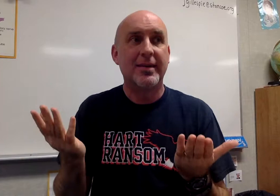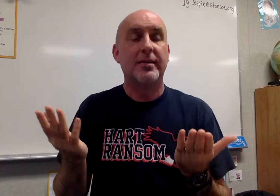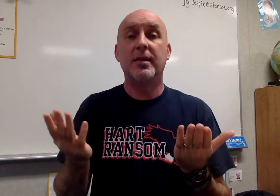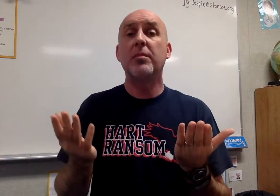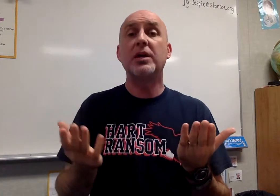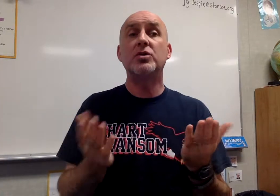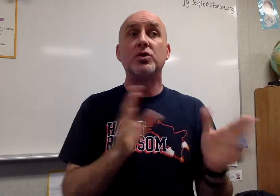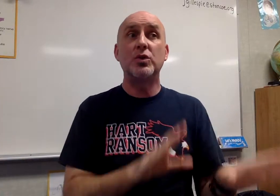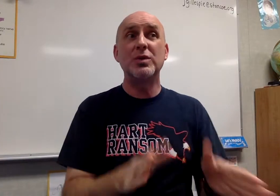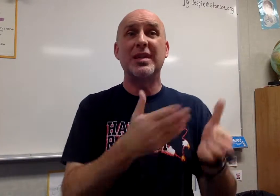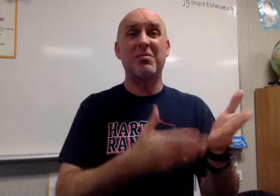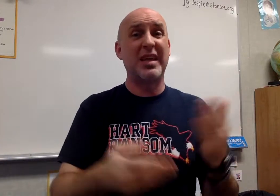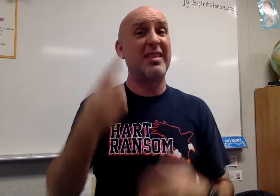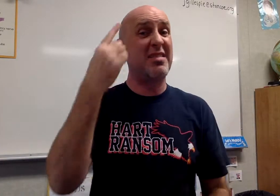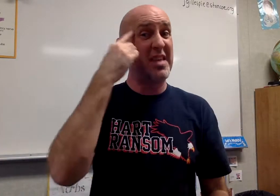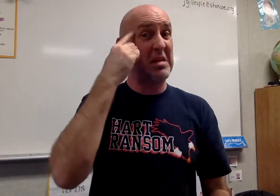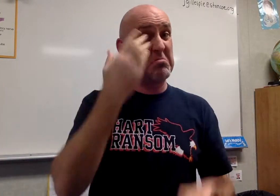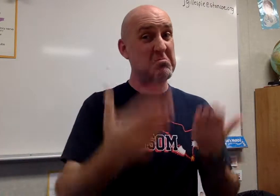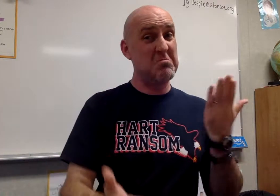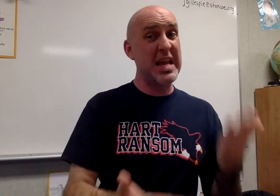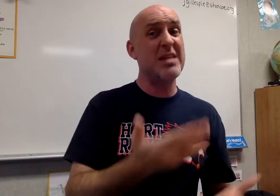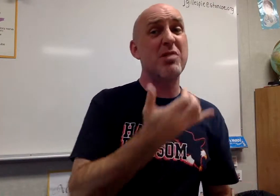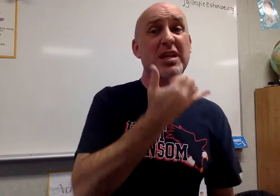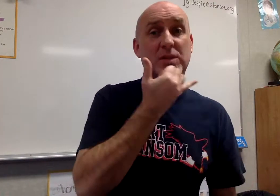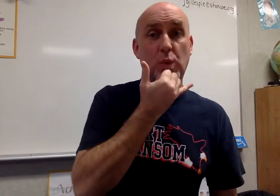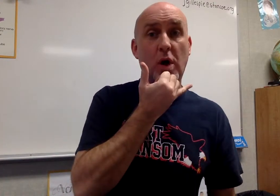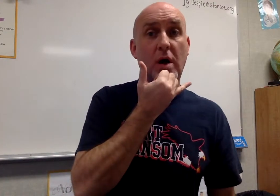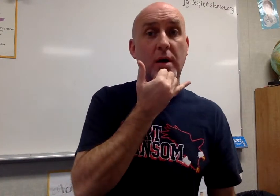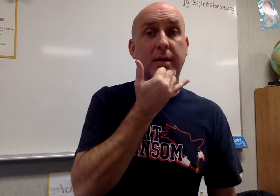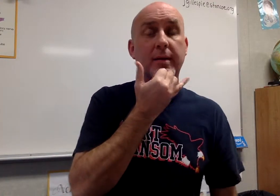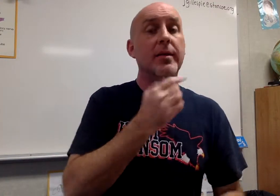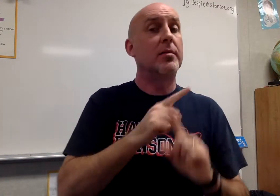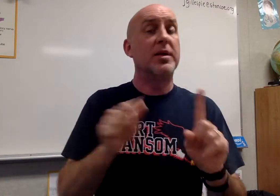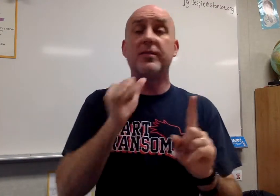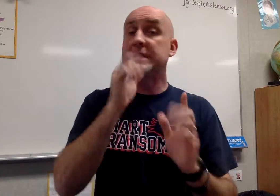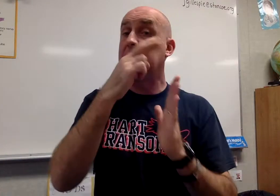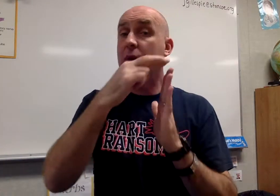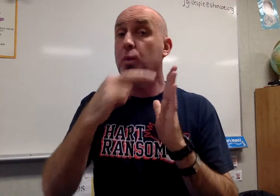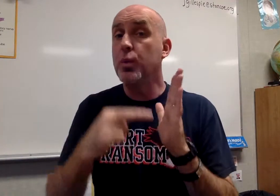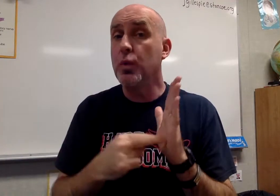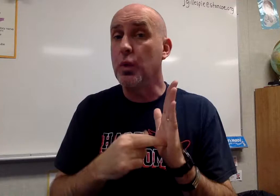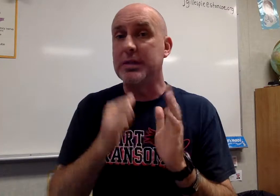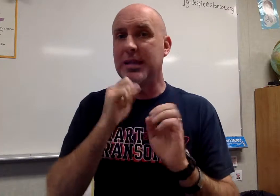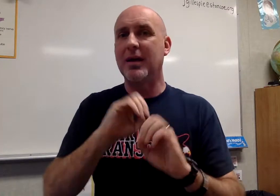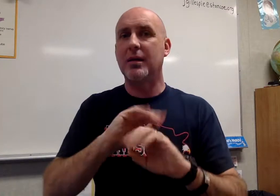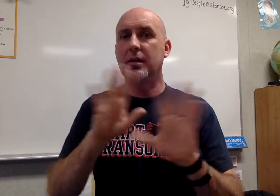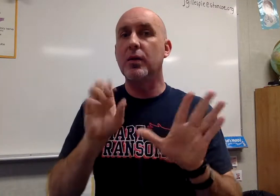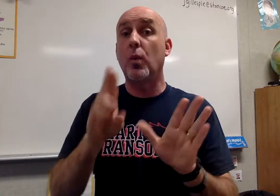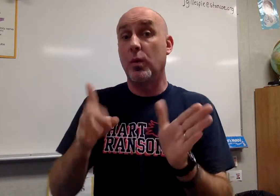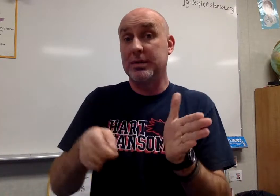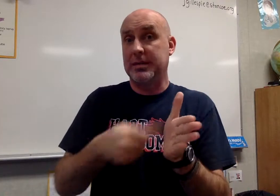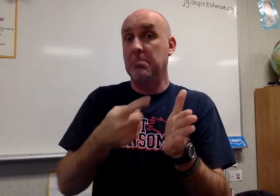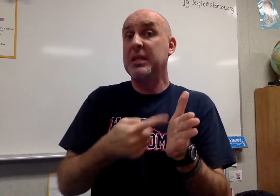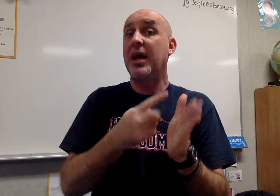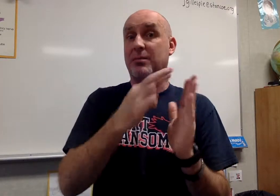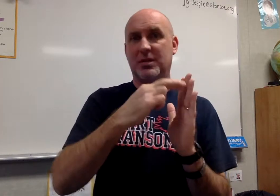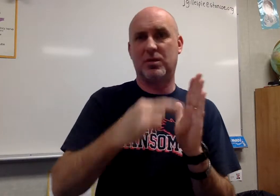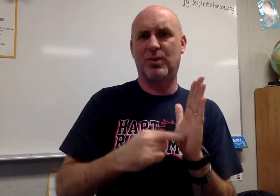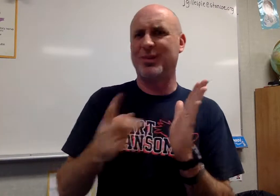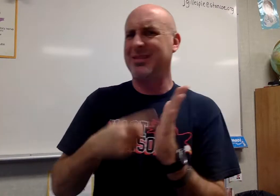They might do something they think maybe is wrong, but if it's not a rule, it's not clear, or sometimes it's a rule and